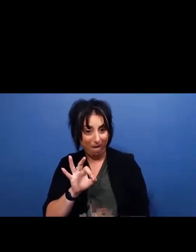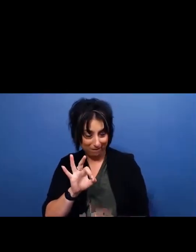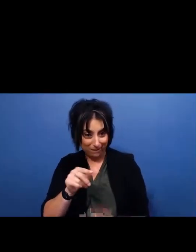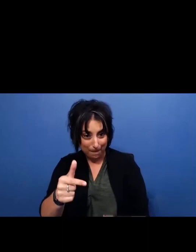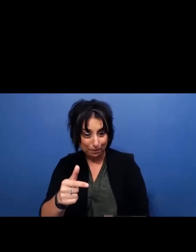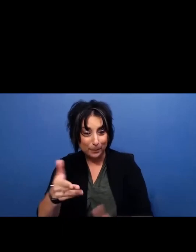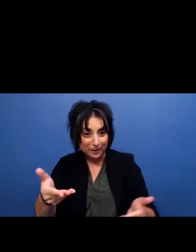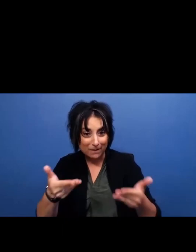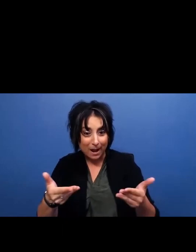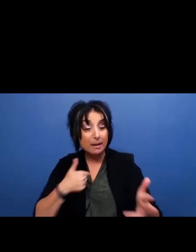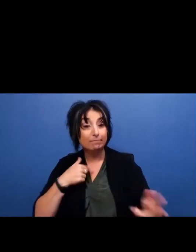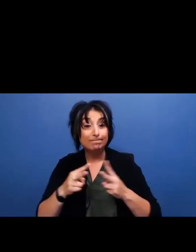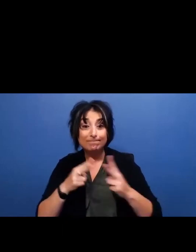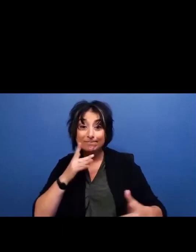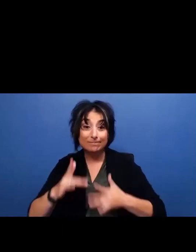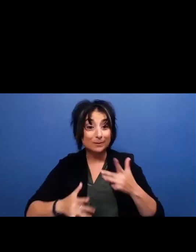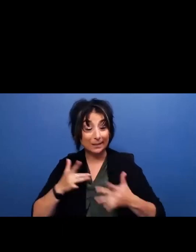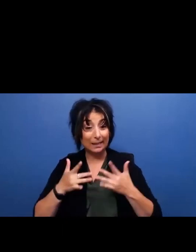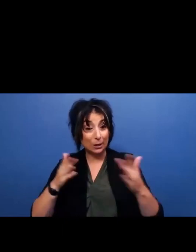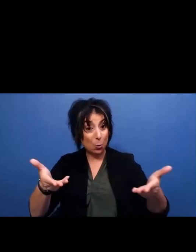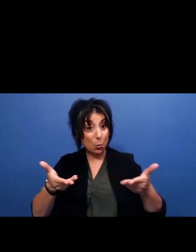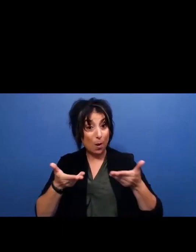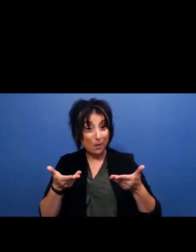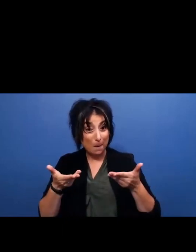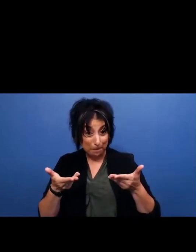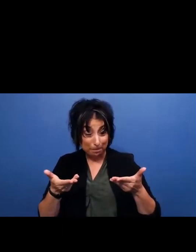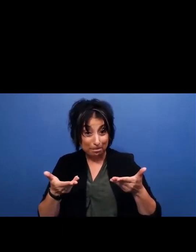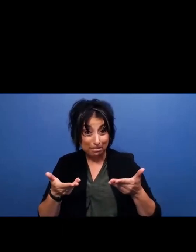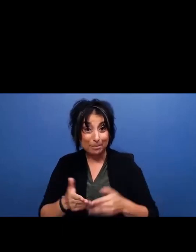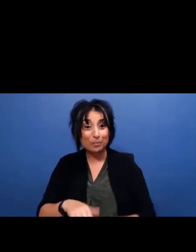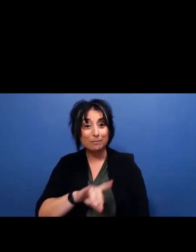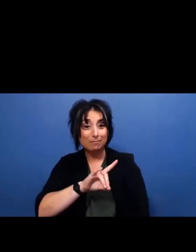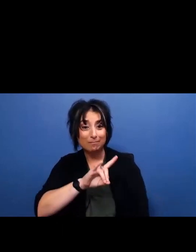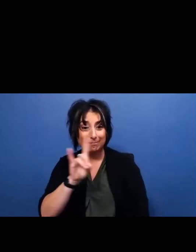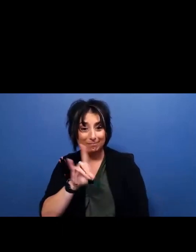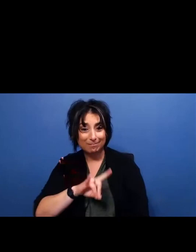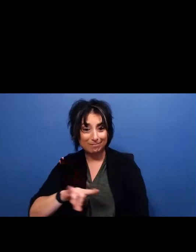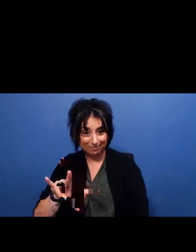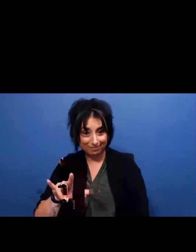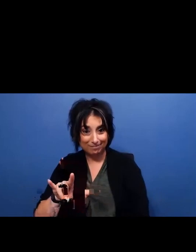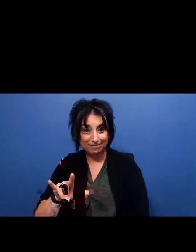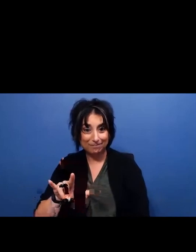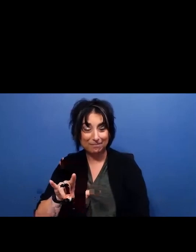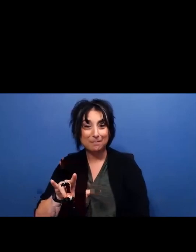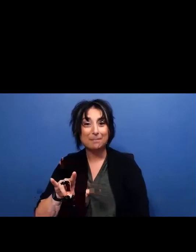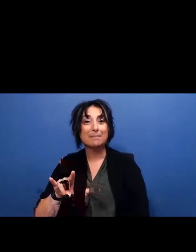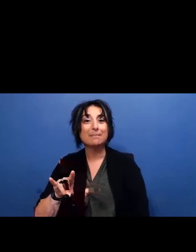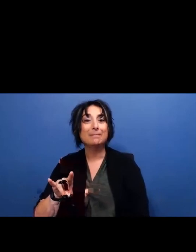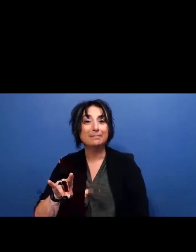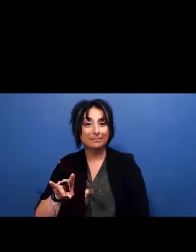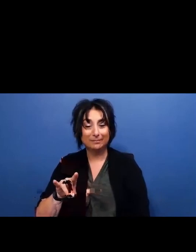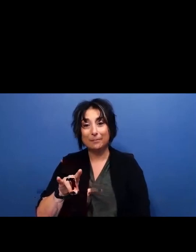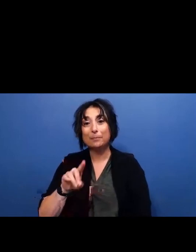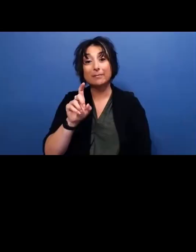excited to welcome our next guest, Ms. Xiaorong Zhou. And Xiaorong is